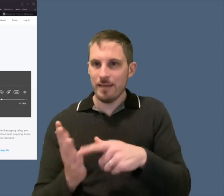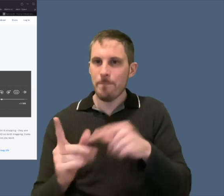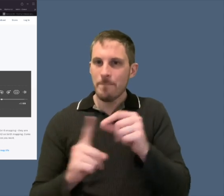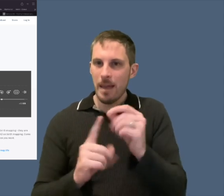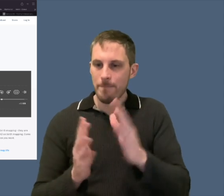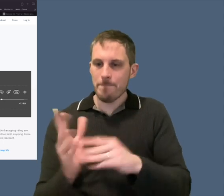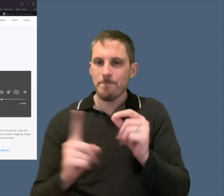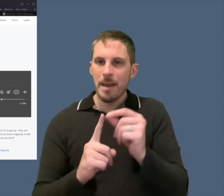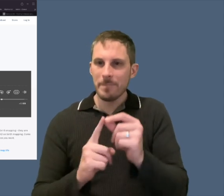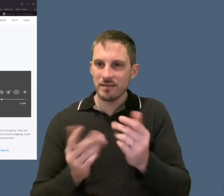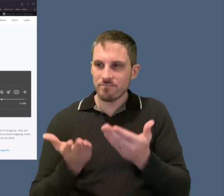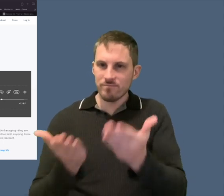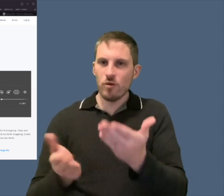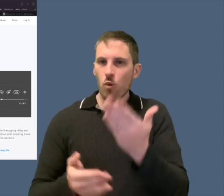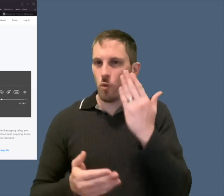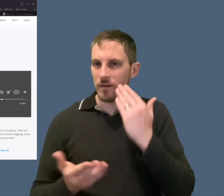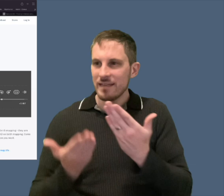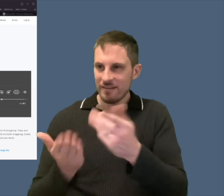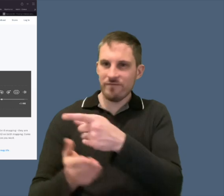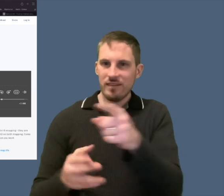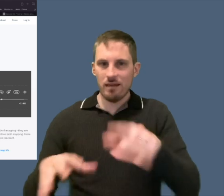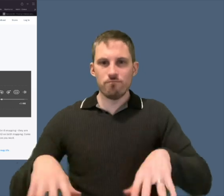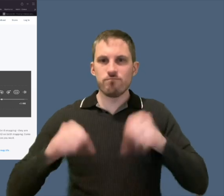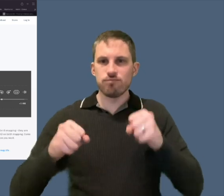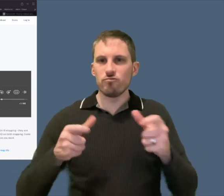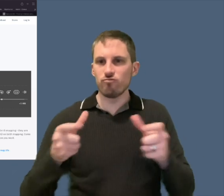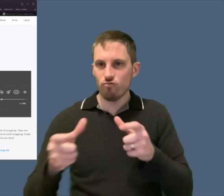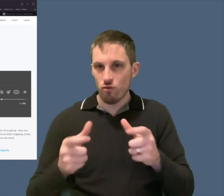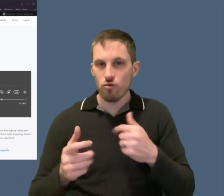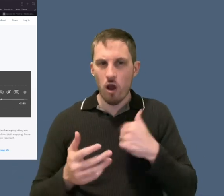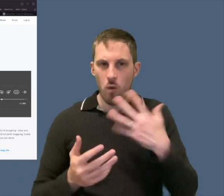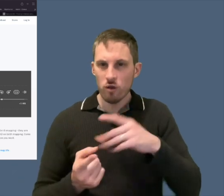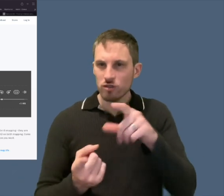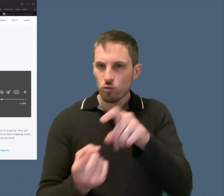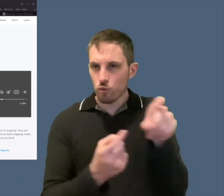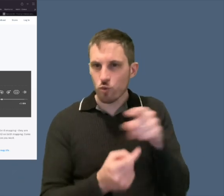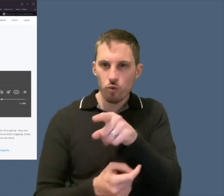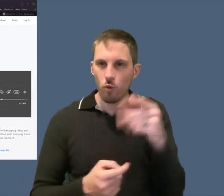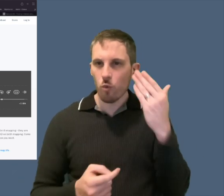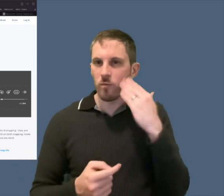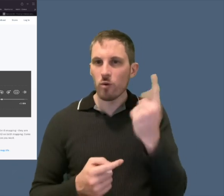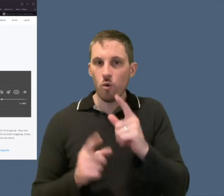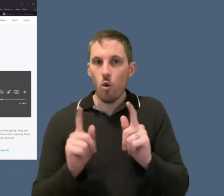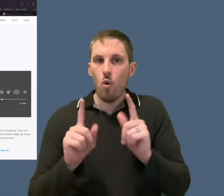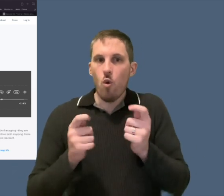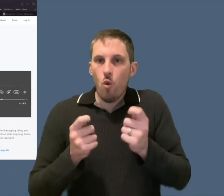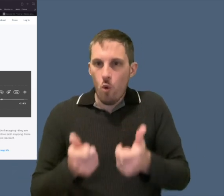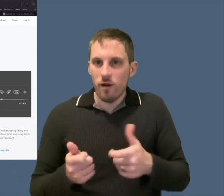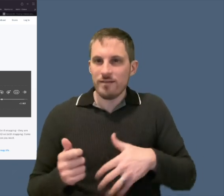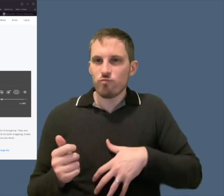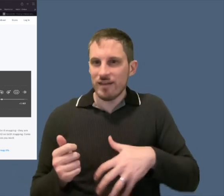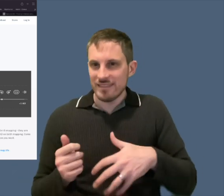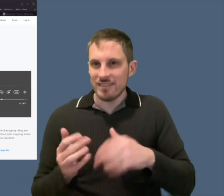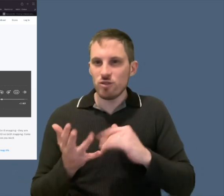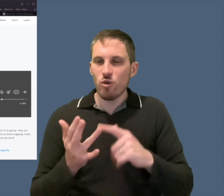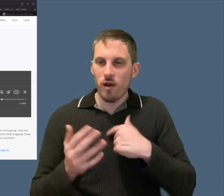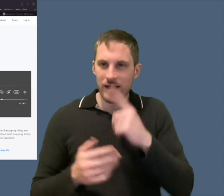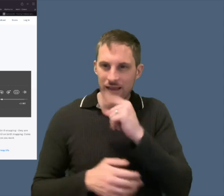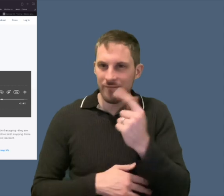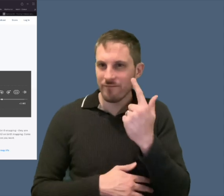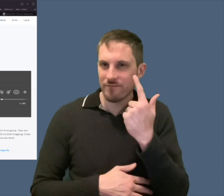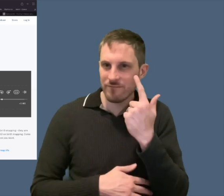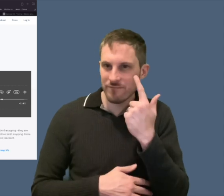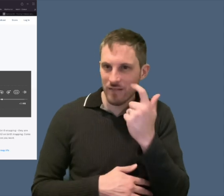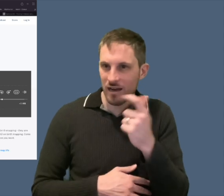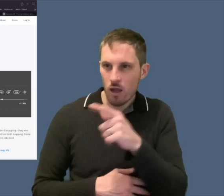take that control. And I wanted to recruit women really early in pregnancy so that I could find out when they engaged with